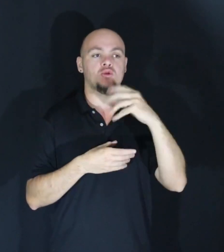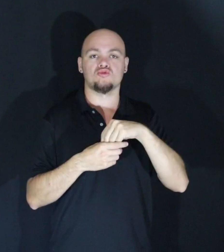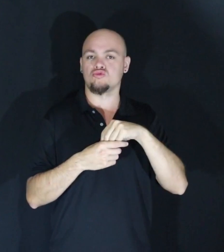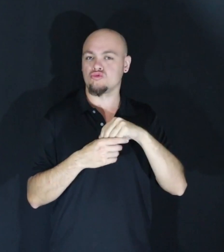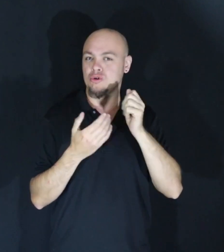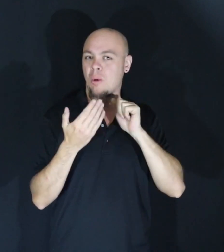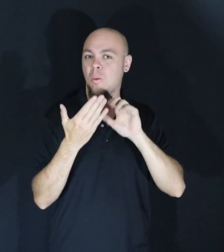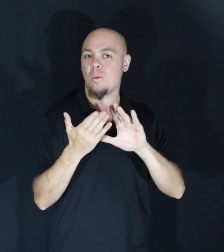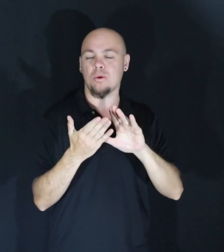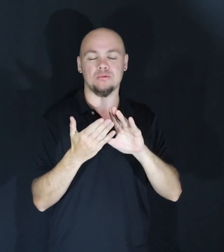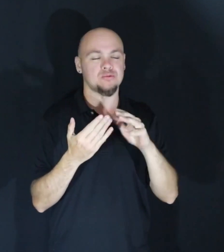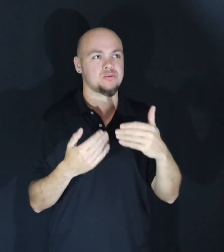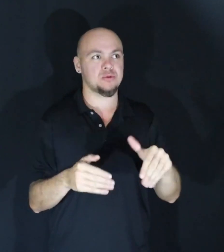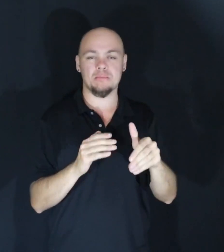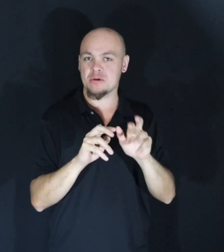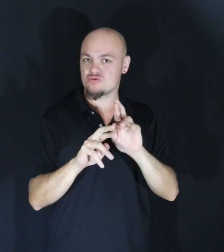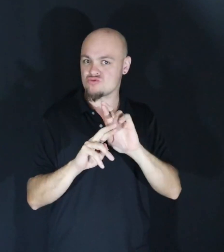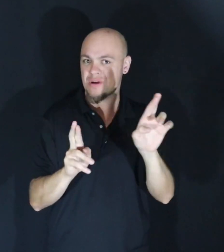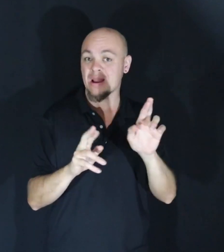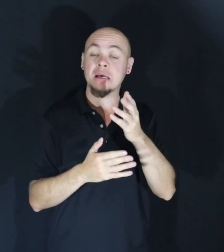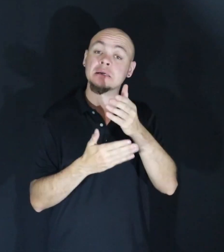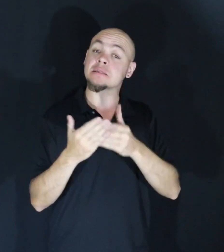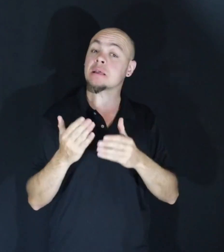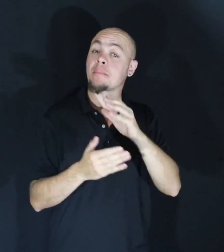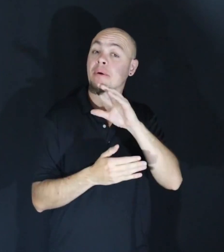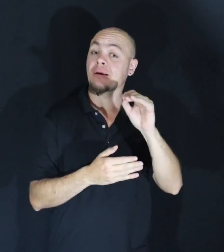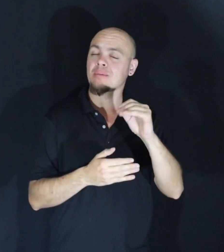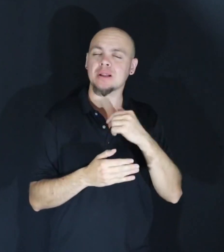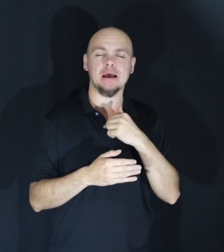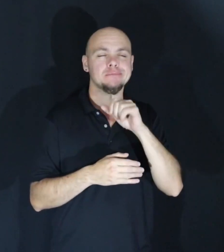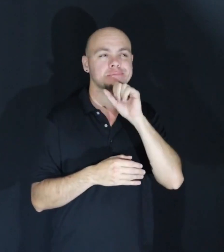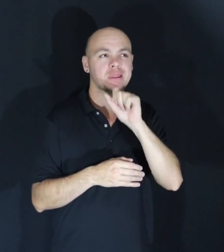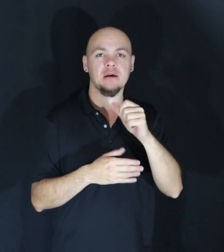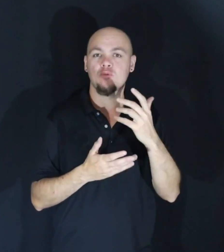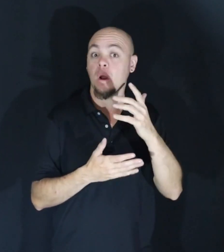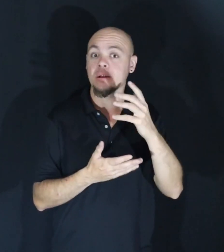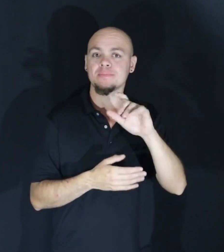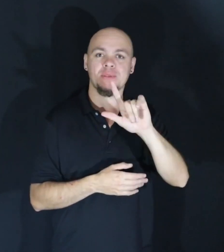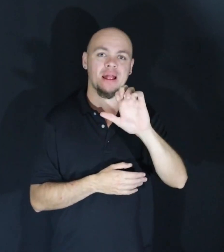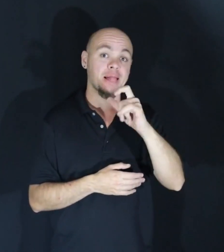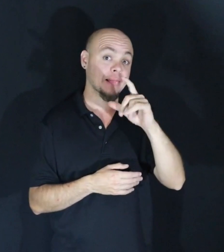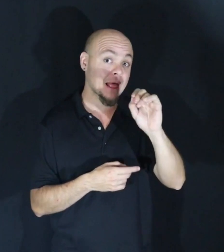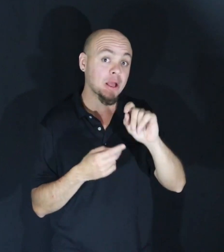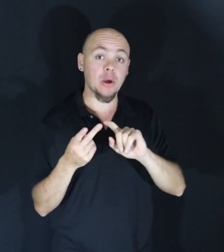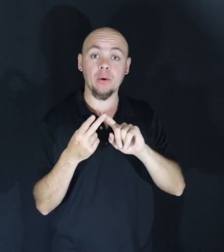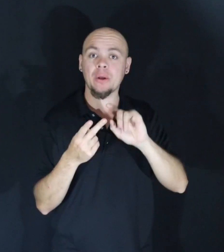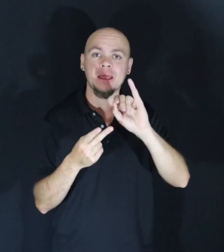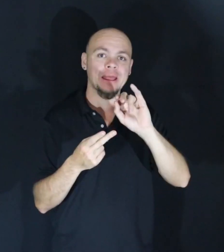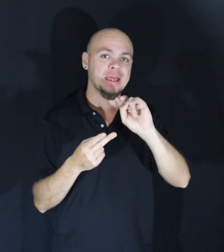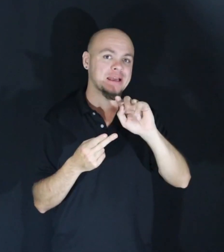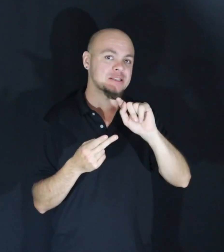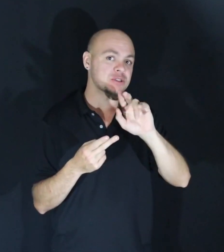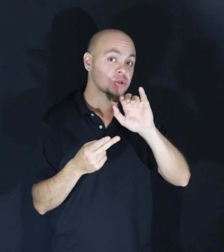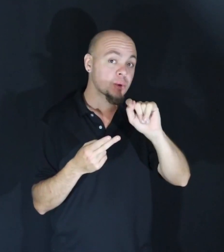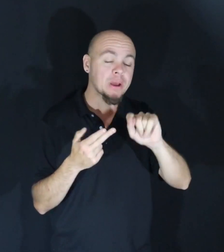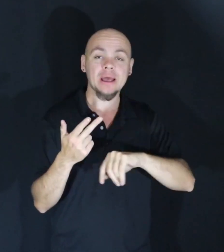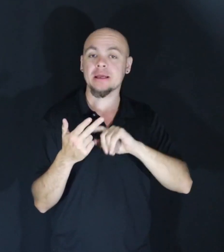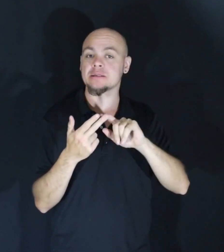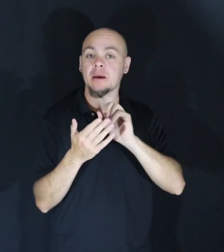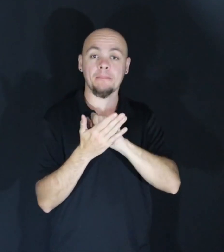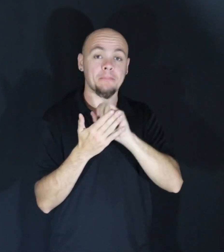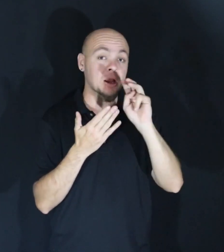strategy. Some of the companies I love to talk about are Lego, Intuit, Microsoft,